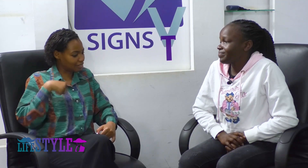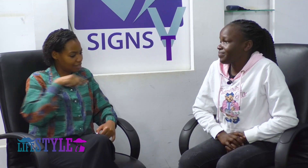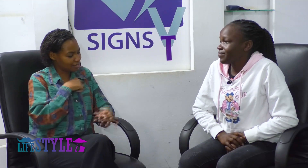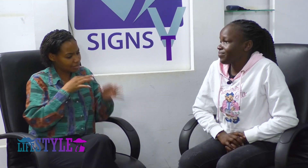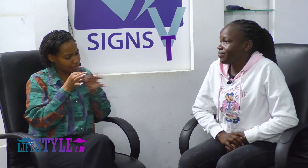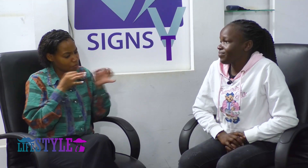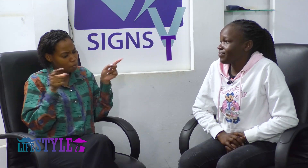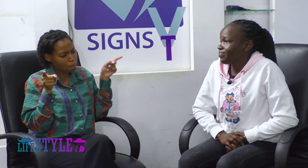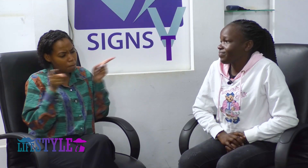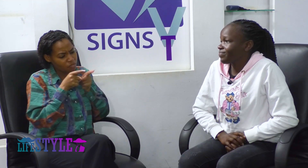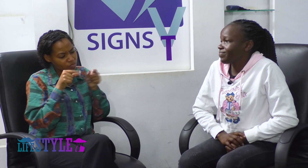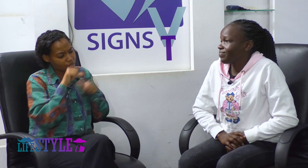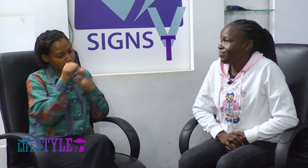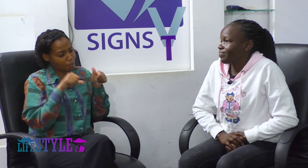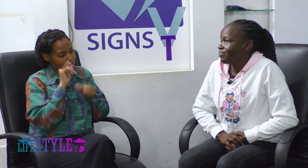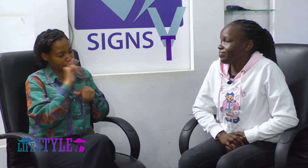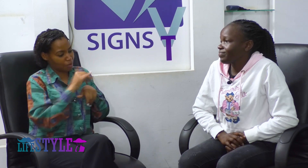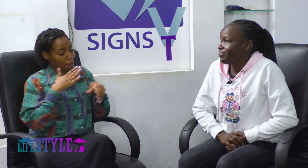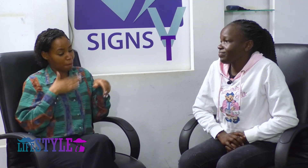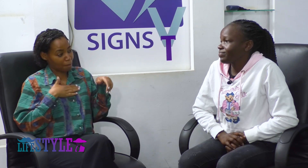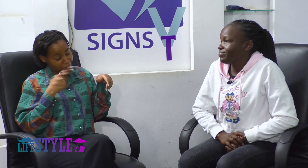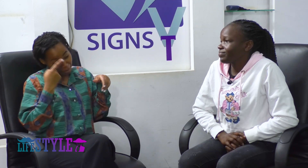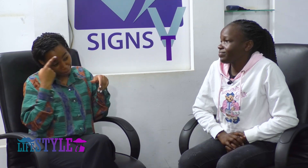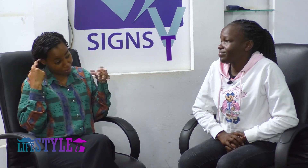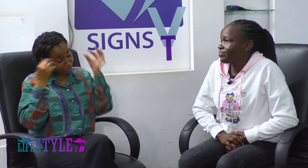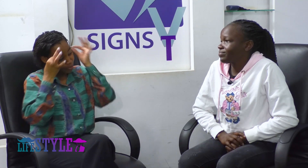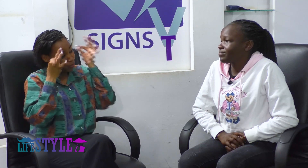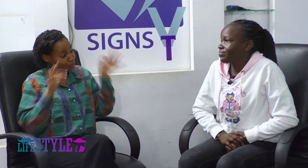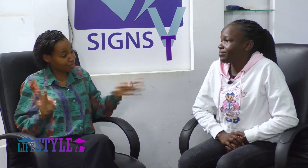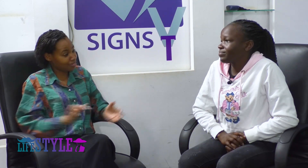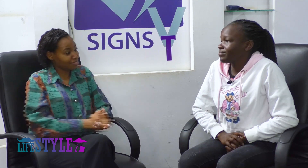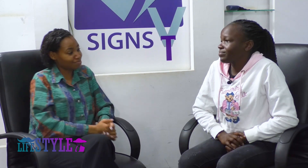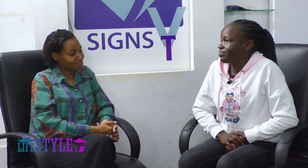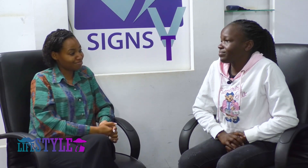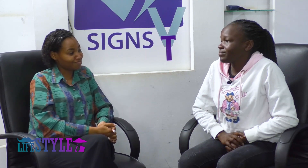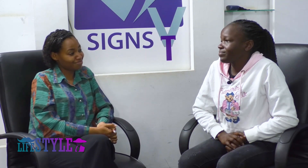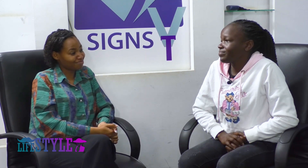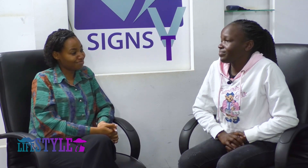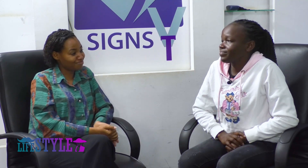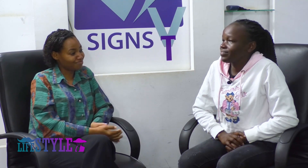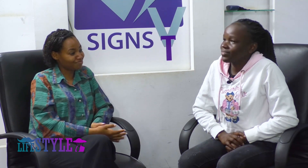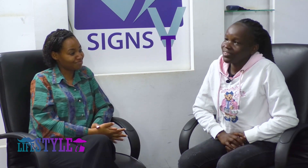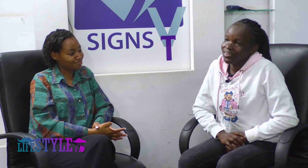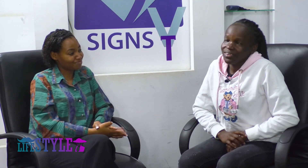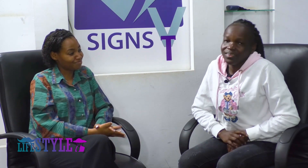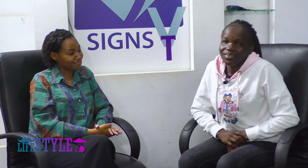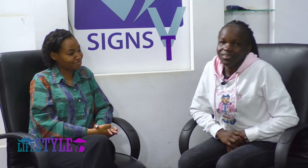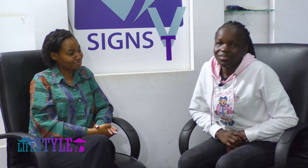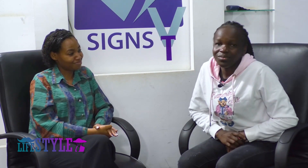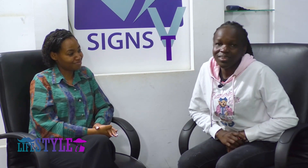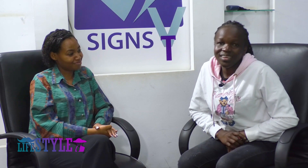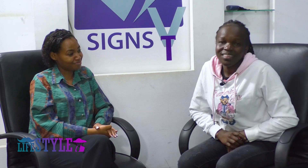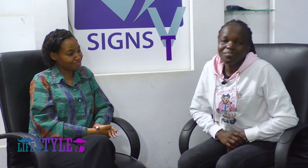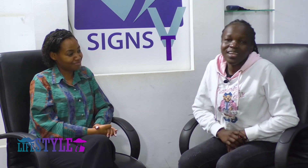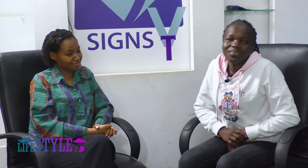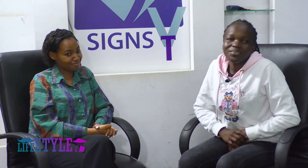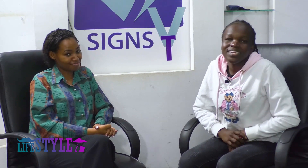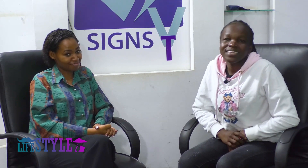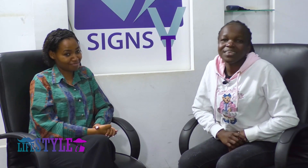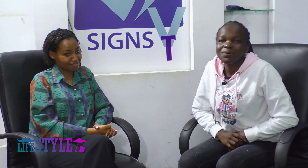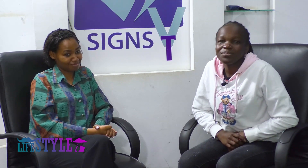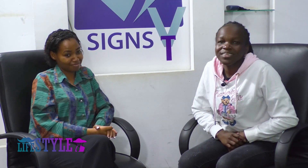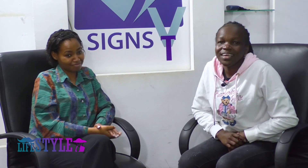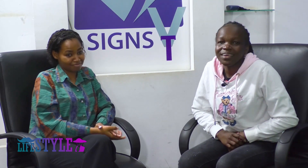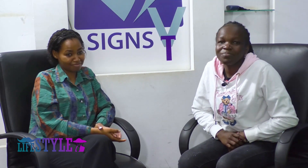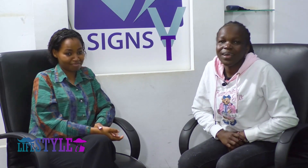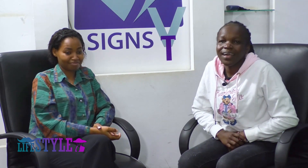So can you kindly explain to us briefly more about The Black Wedding? Okay, The Black Wedding